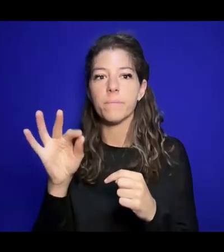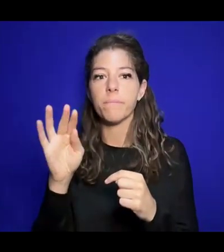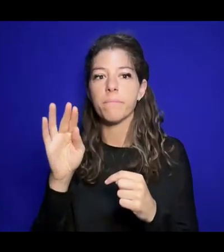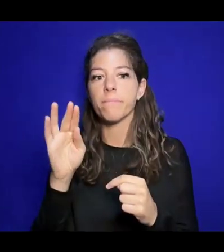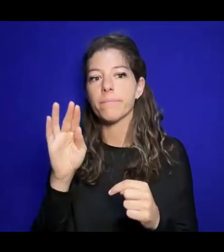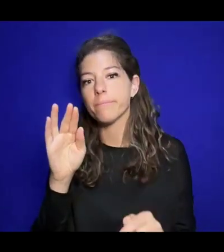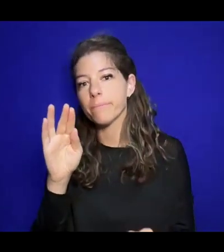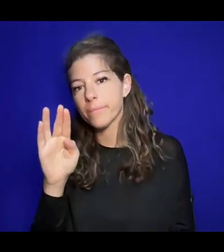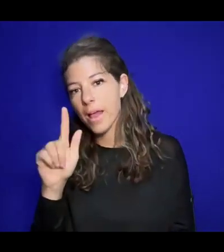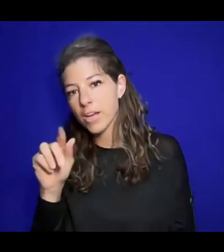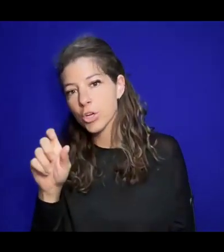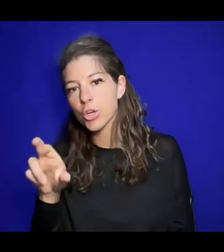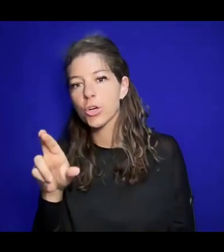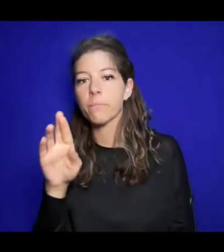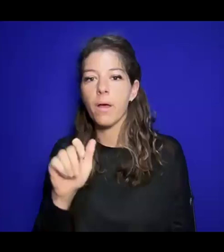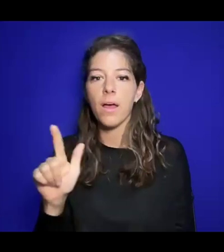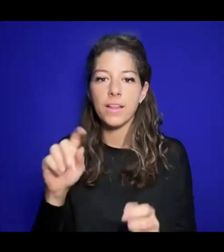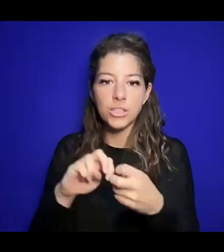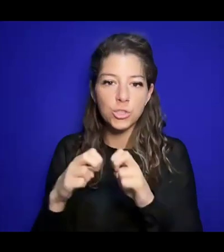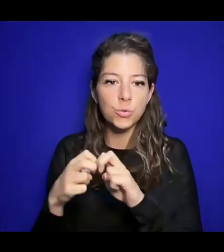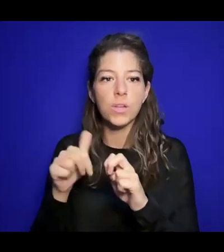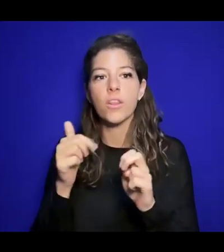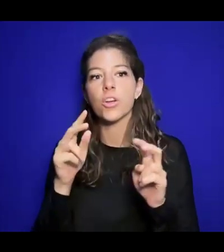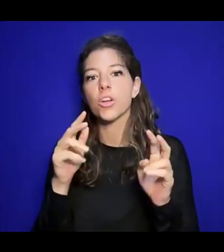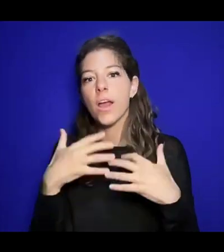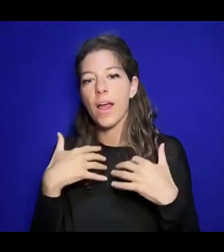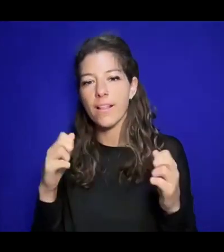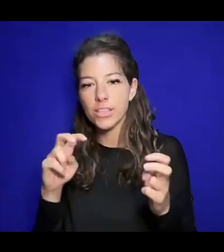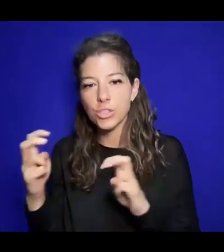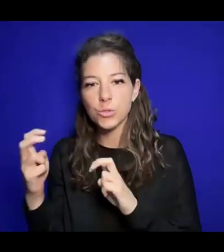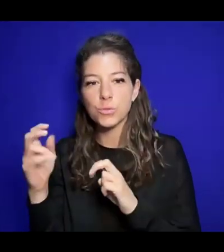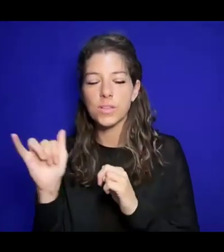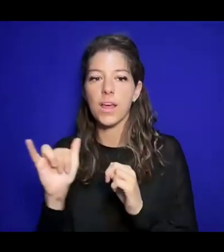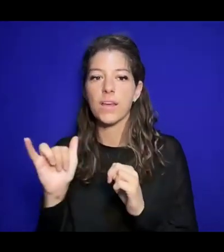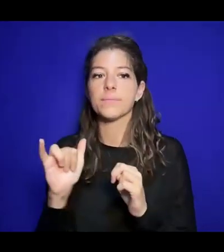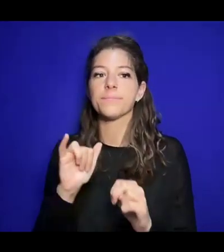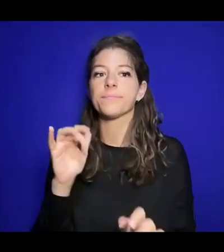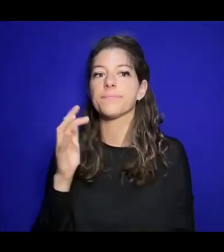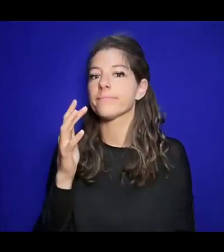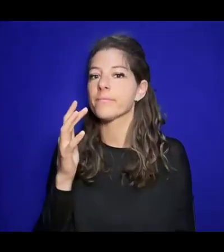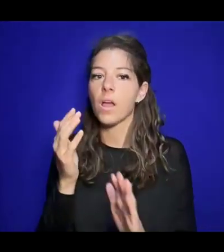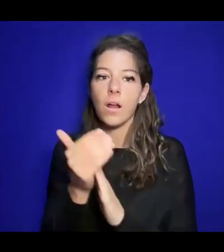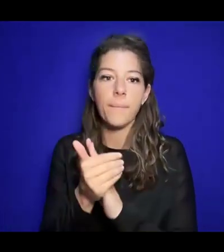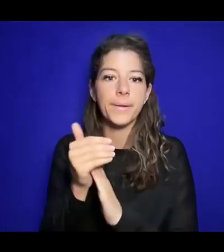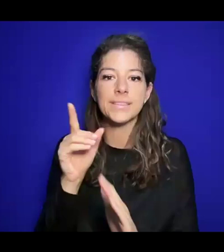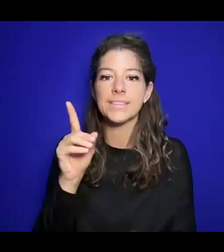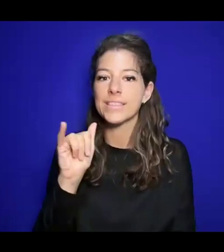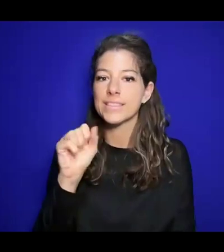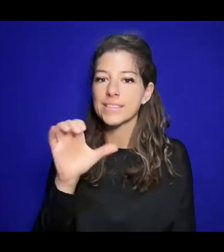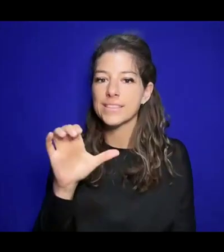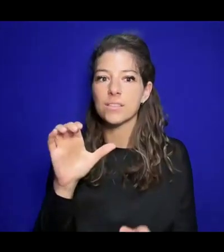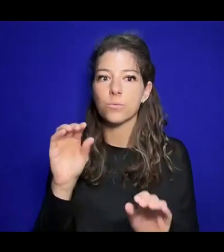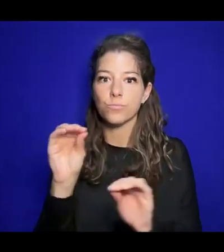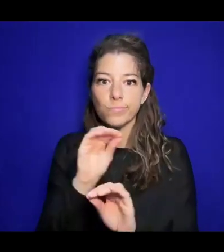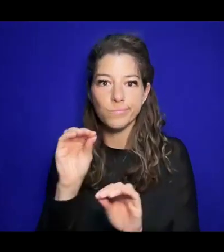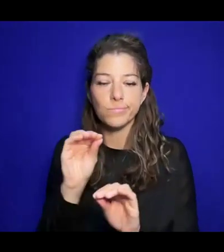issues, which come up frequently, or other health issues like autonomic dysreflexia, and they